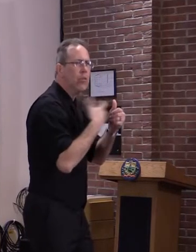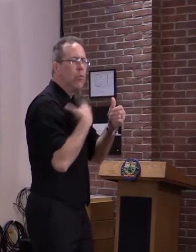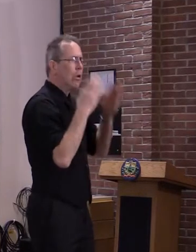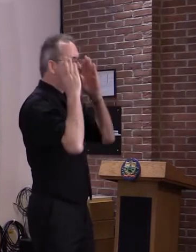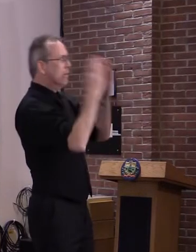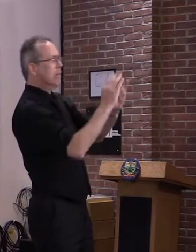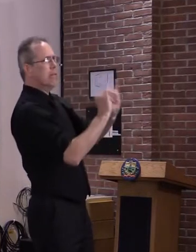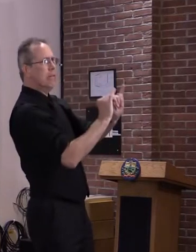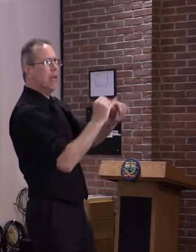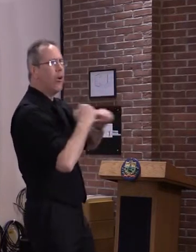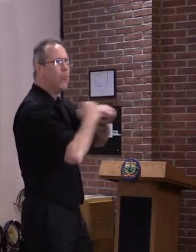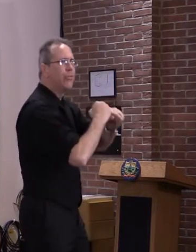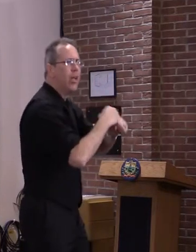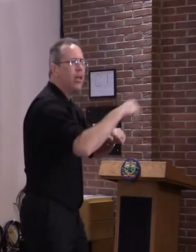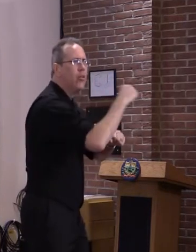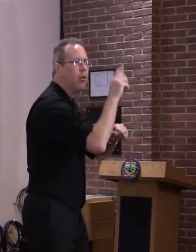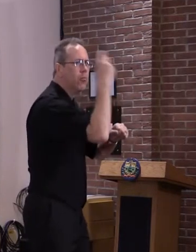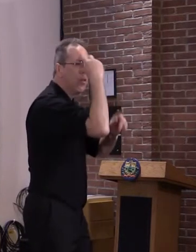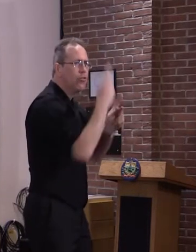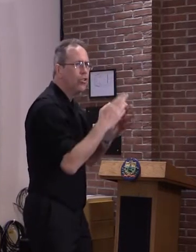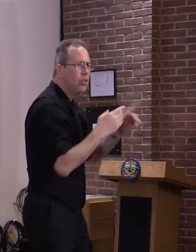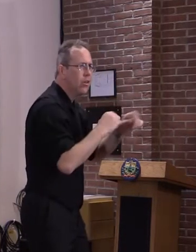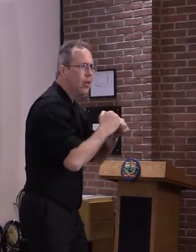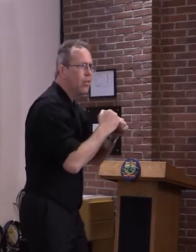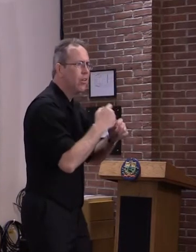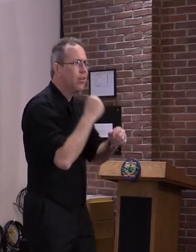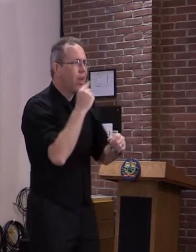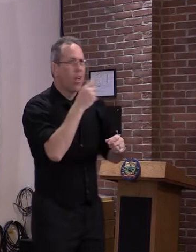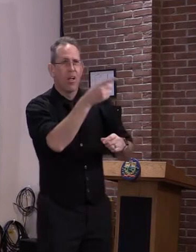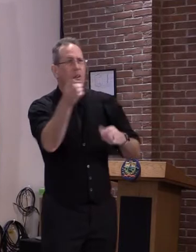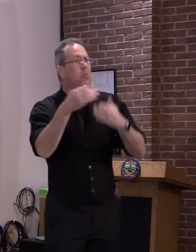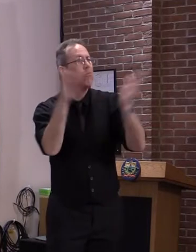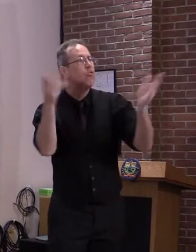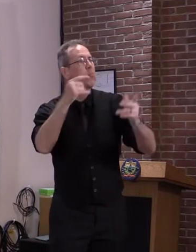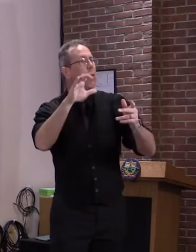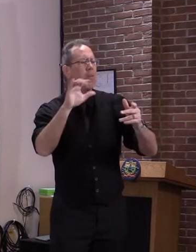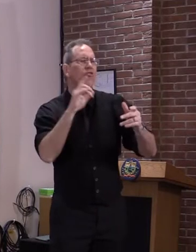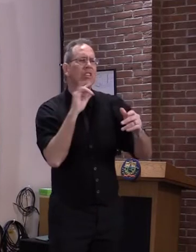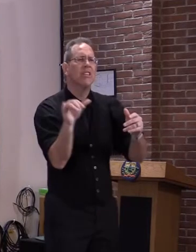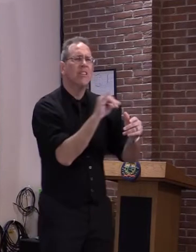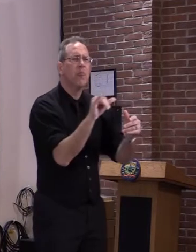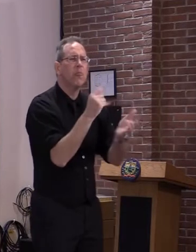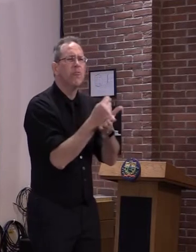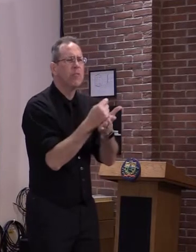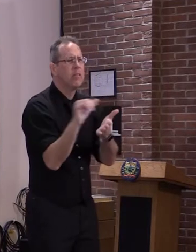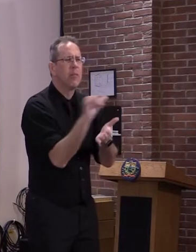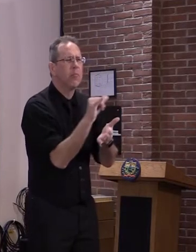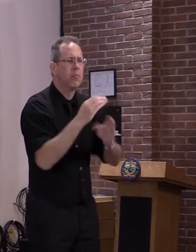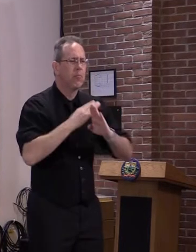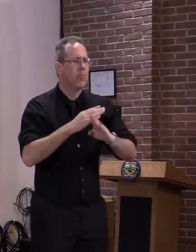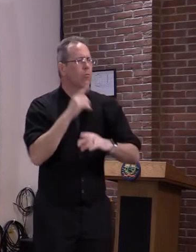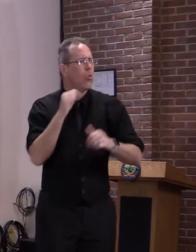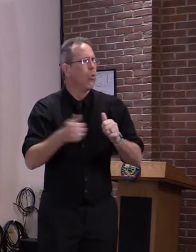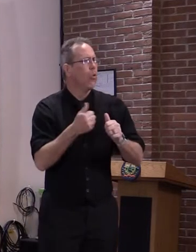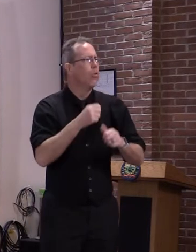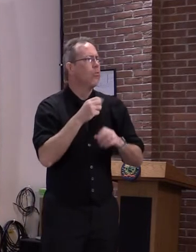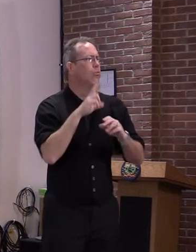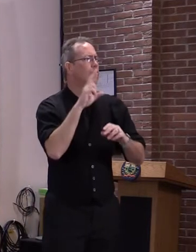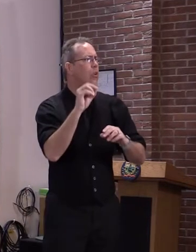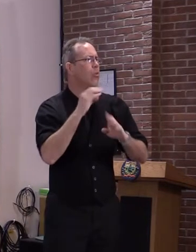that wouldn't work for me either. I think that everyone should be treated the same. I heard some backlash on that. That's why.